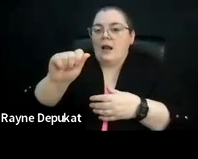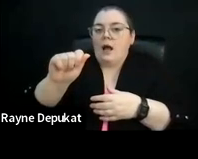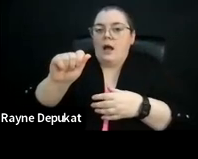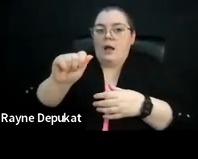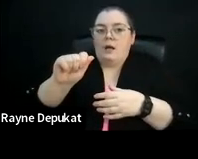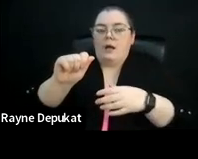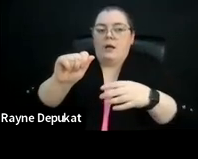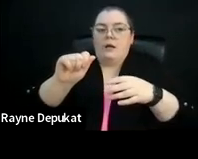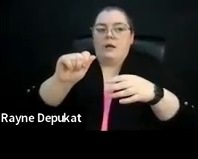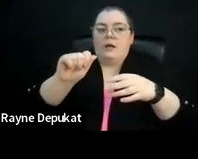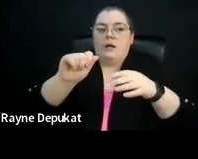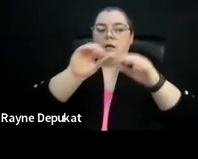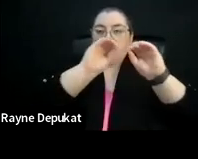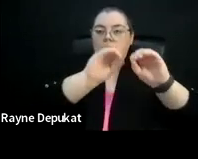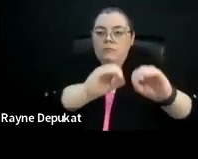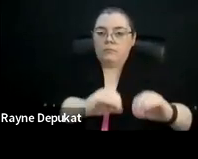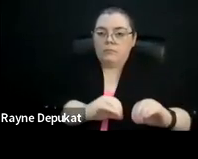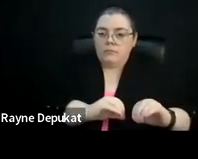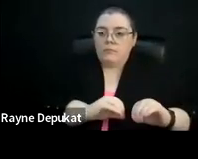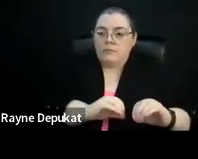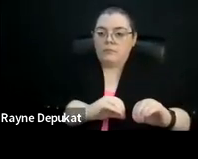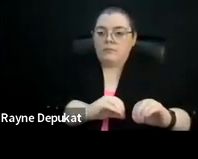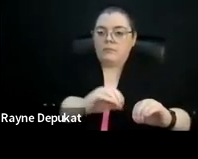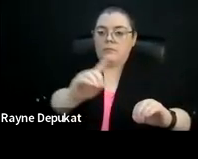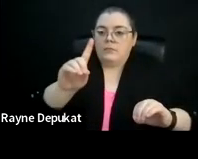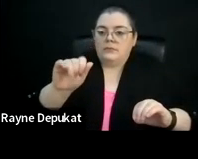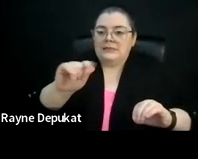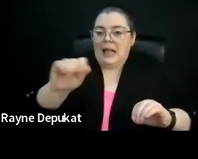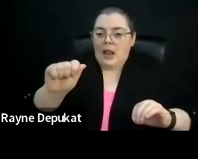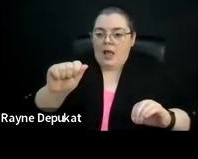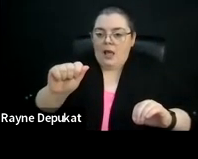if there's policies or procedures in regards to the work that's done,